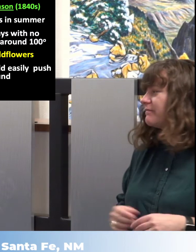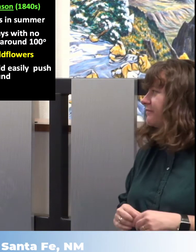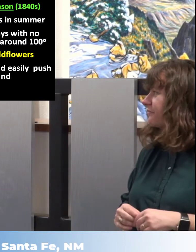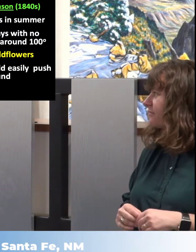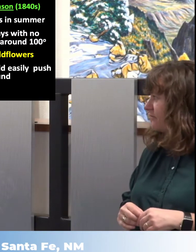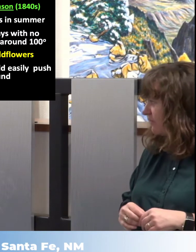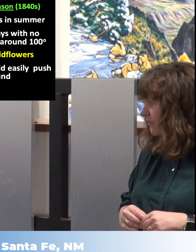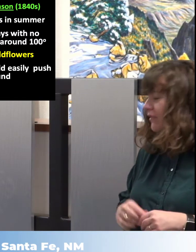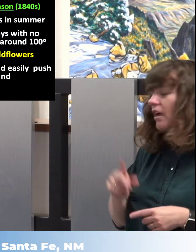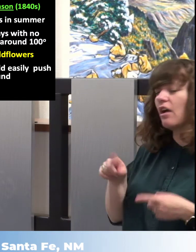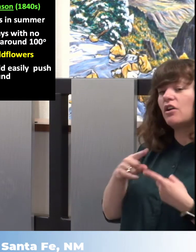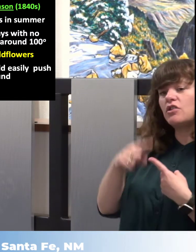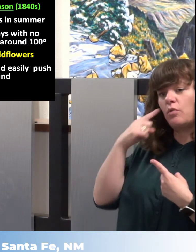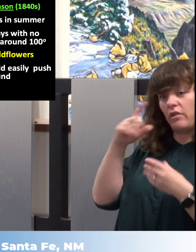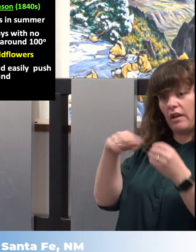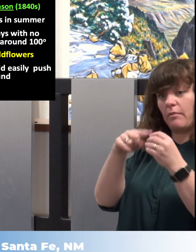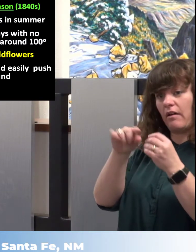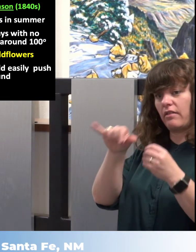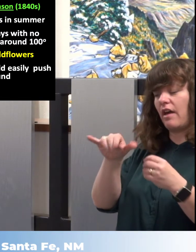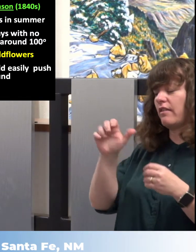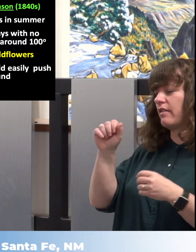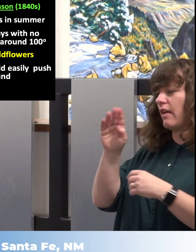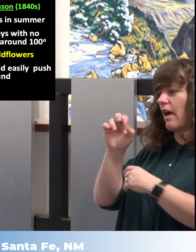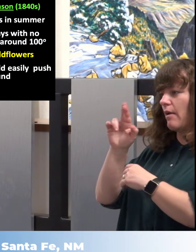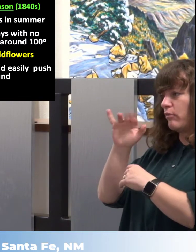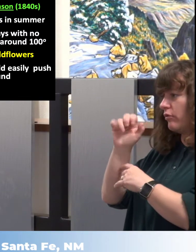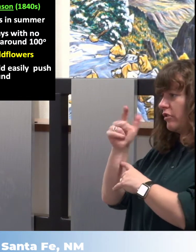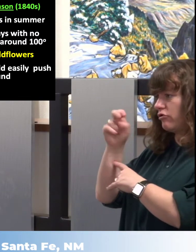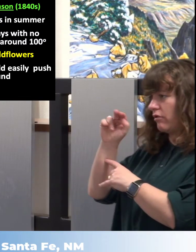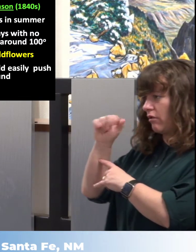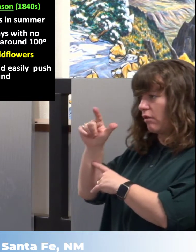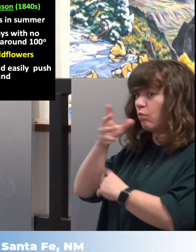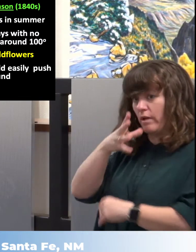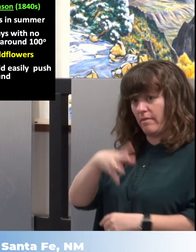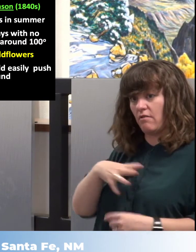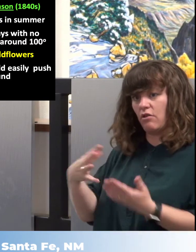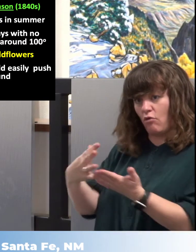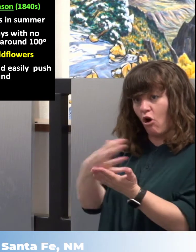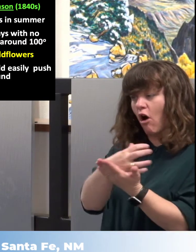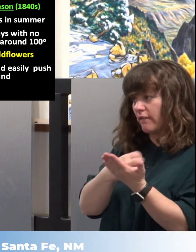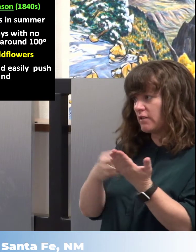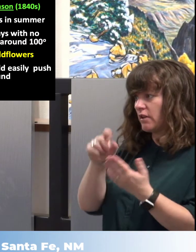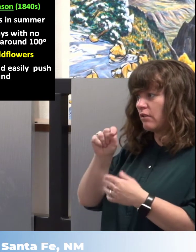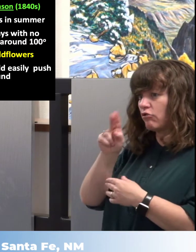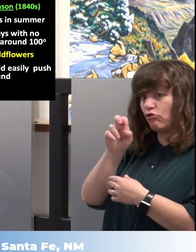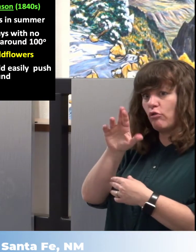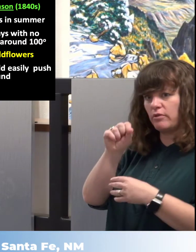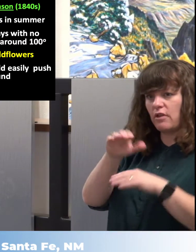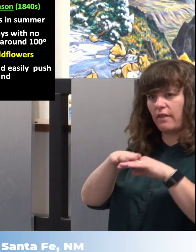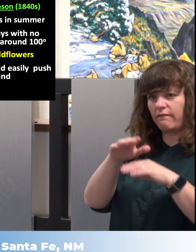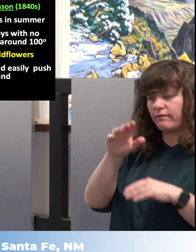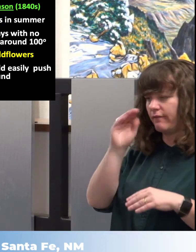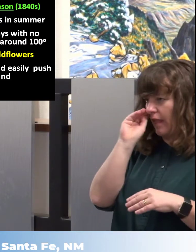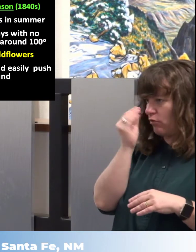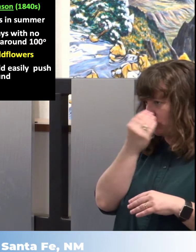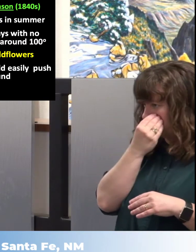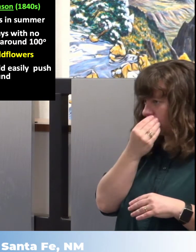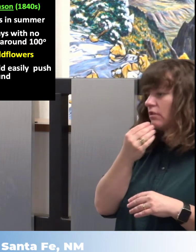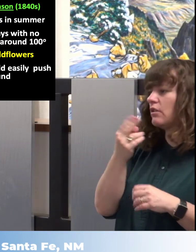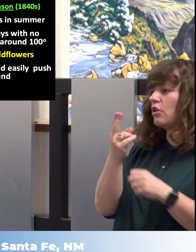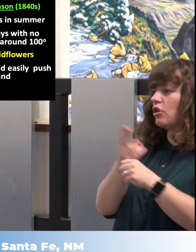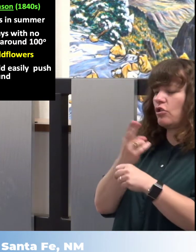But when you think about the Aboriginal women that were harvesting the tubers on the flowers, just using a